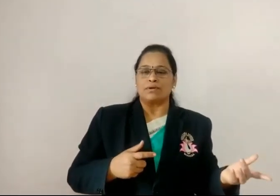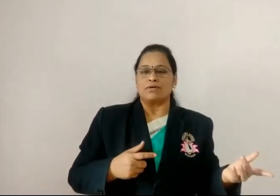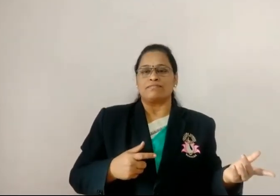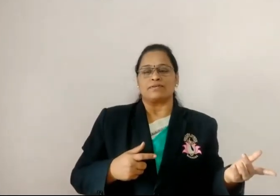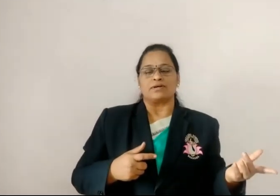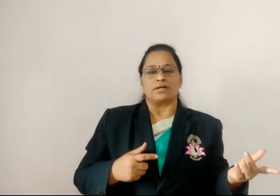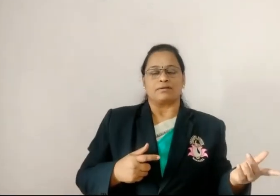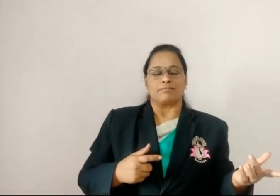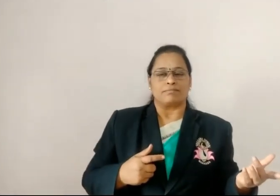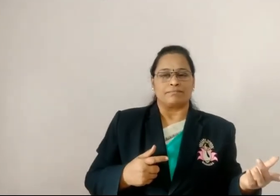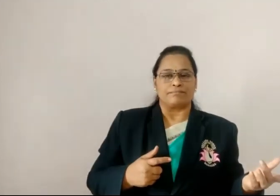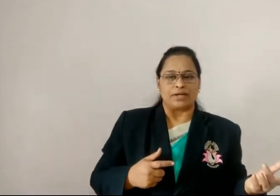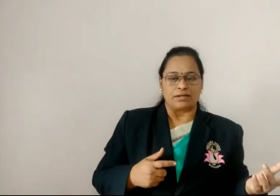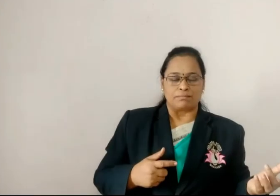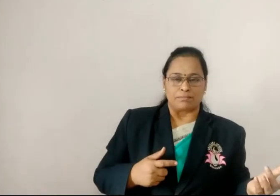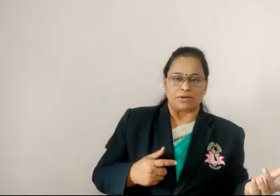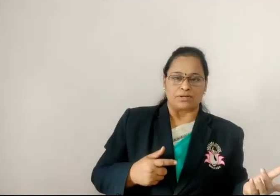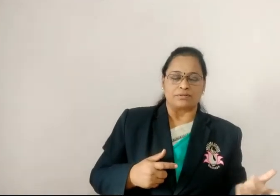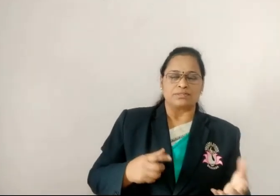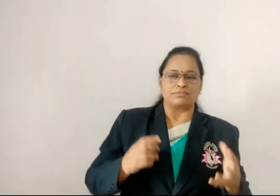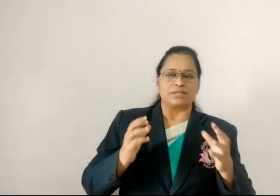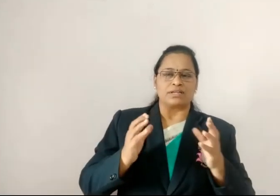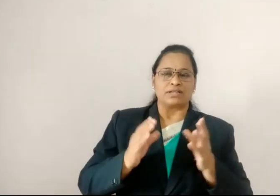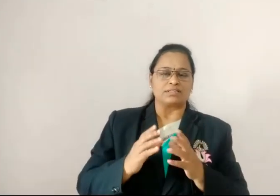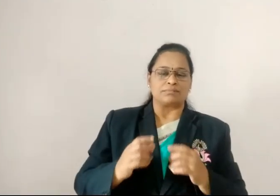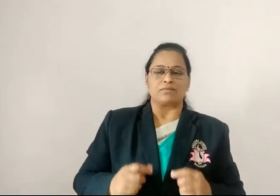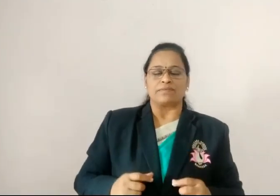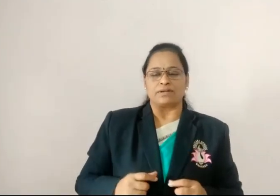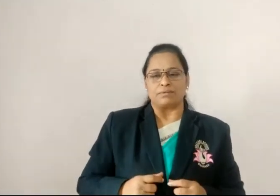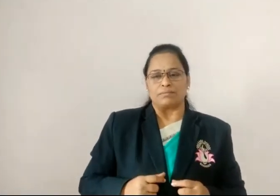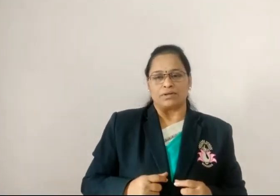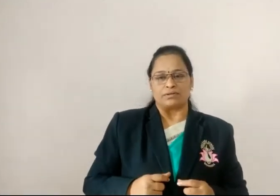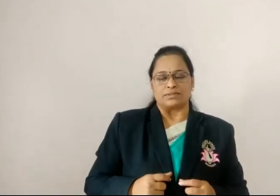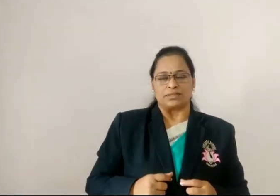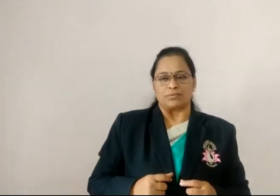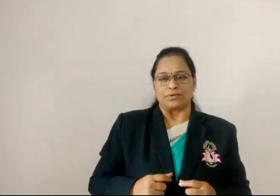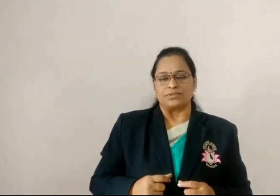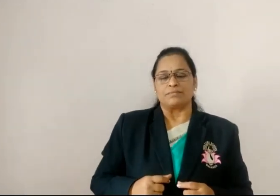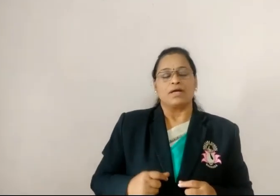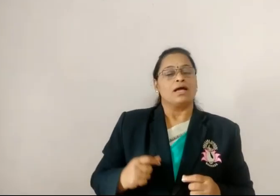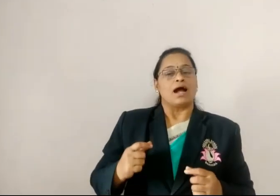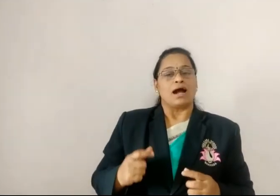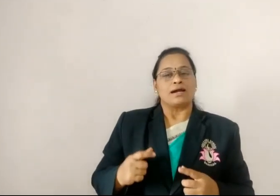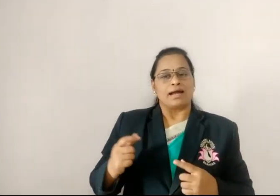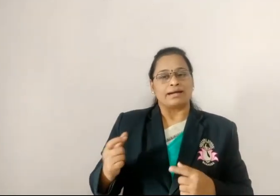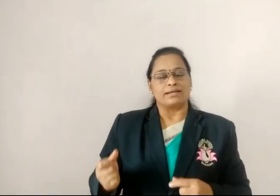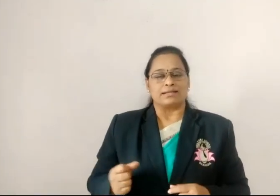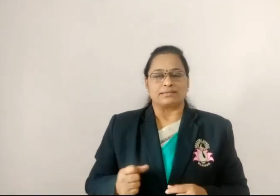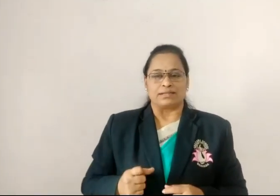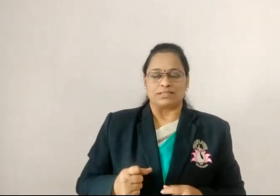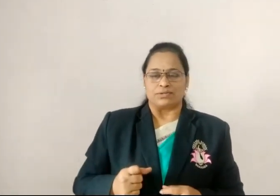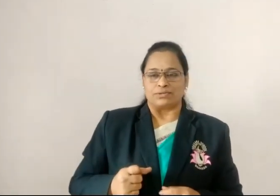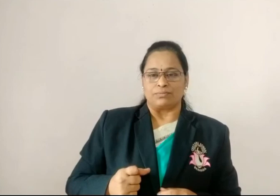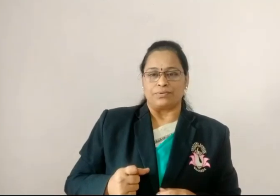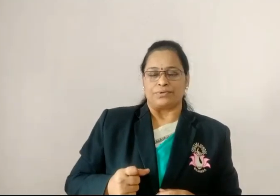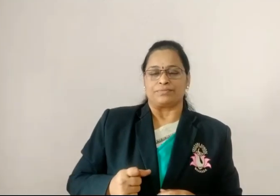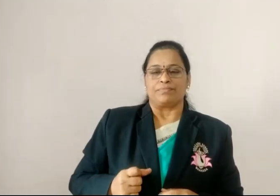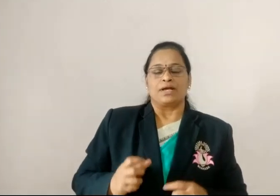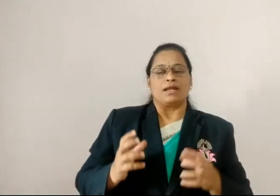of ATP molecules, very less number of ATP molecules are produced, and lactic acid is also produced.